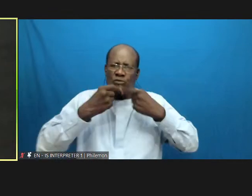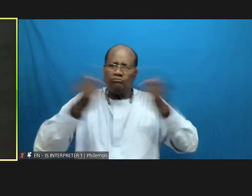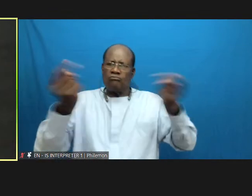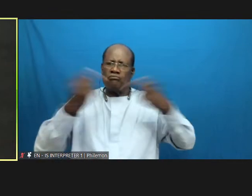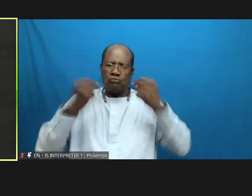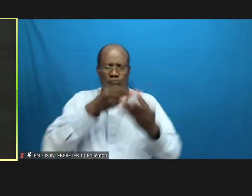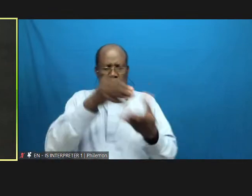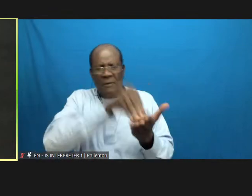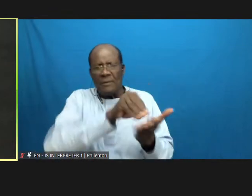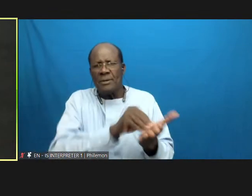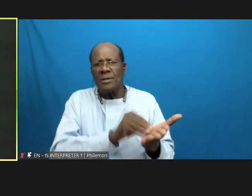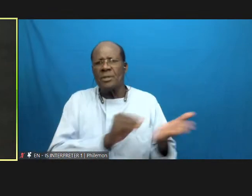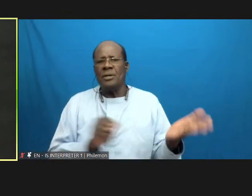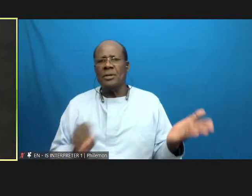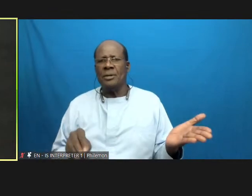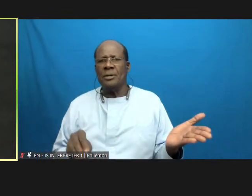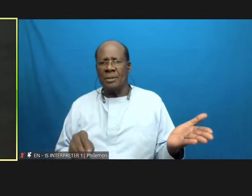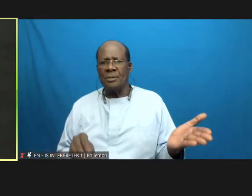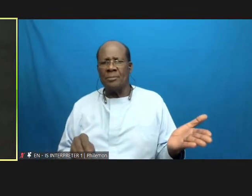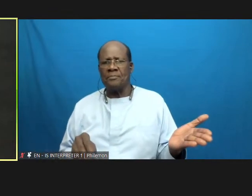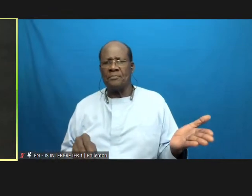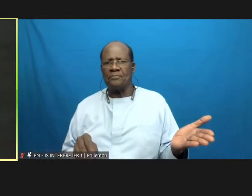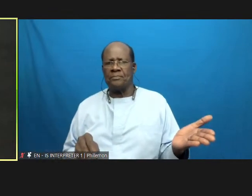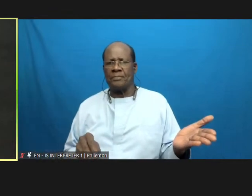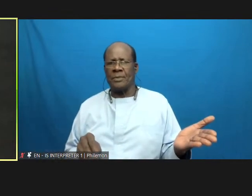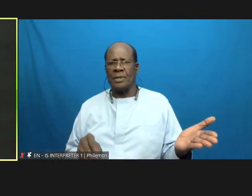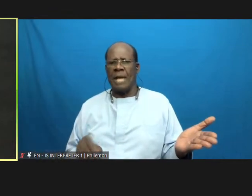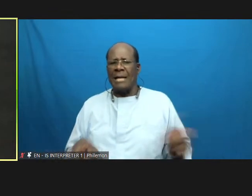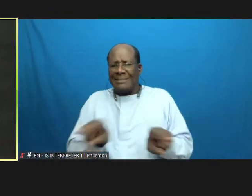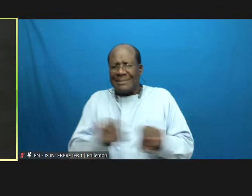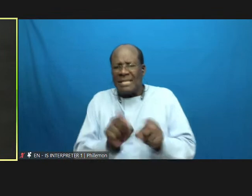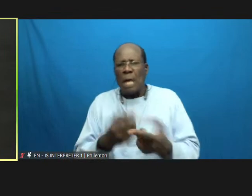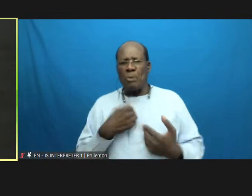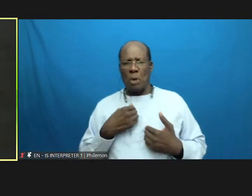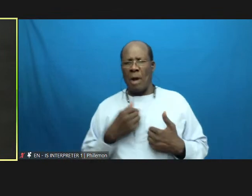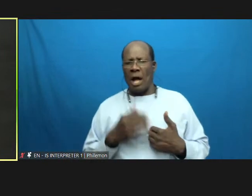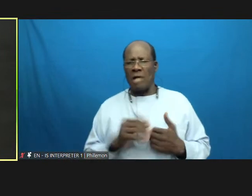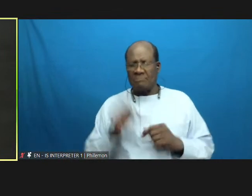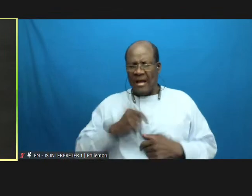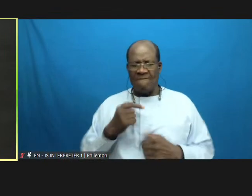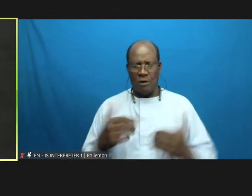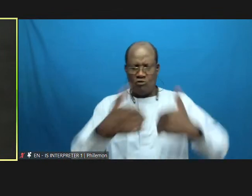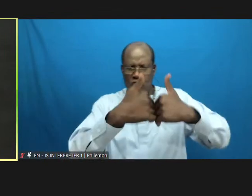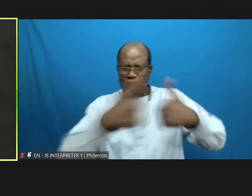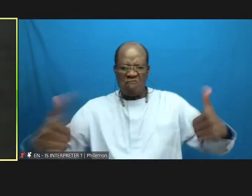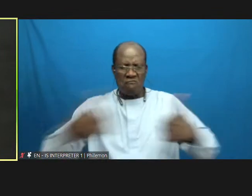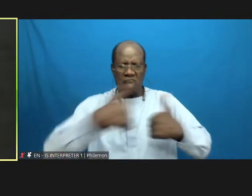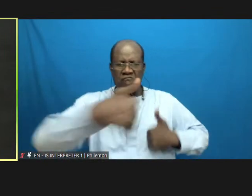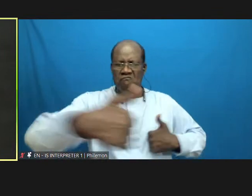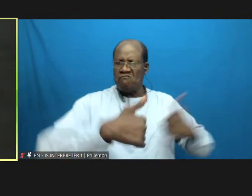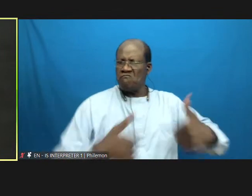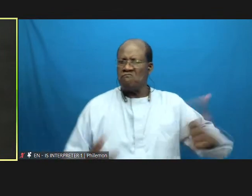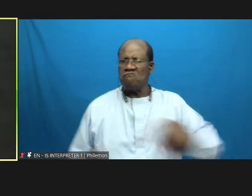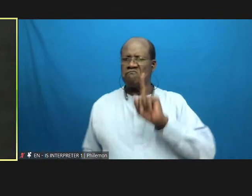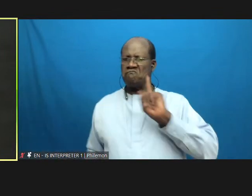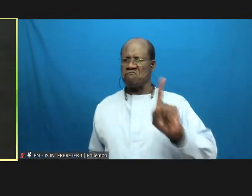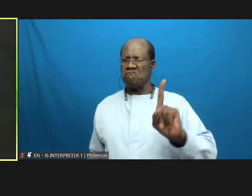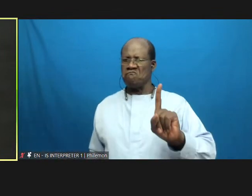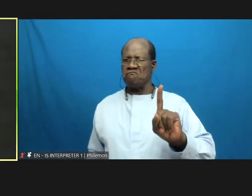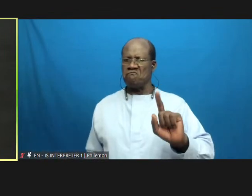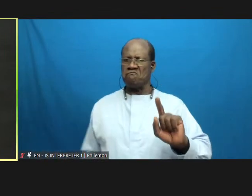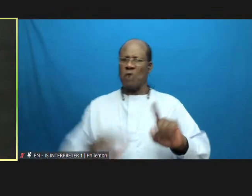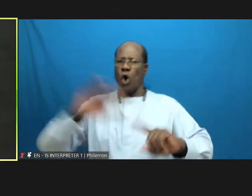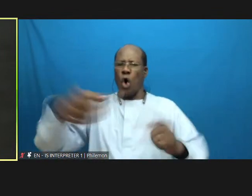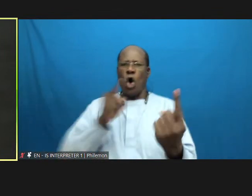that the indivisibility principle that cuts across all the 17 goals, when I look at the goal